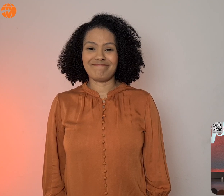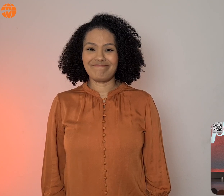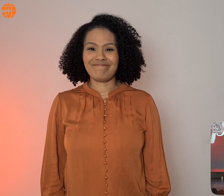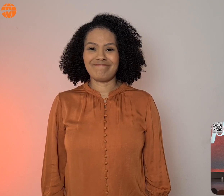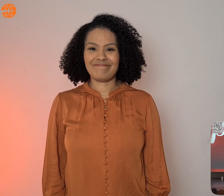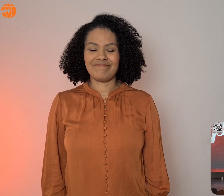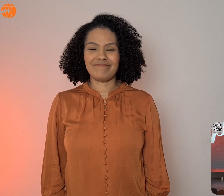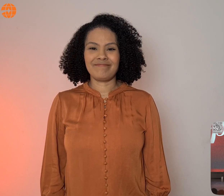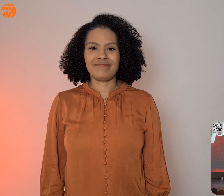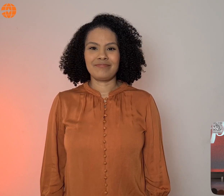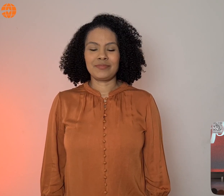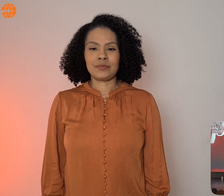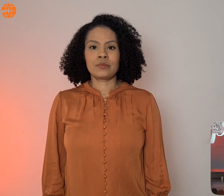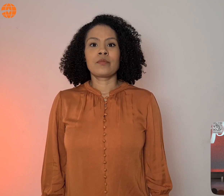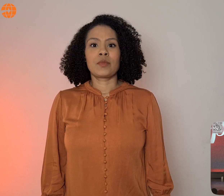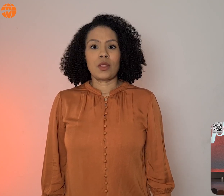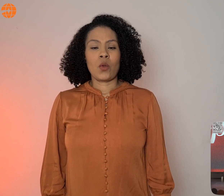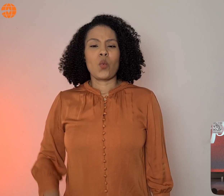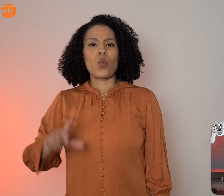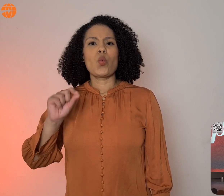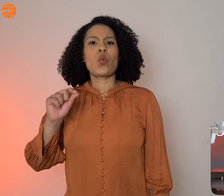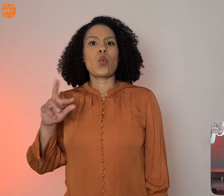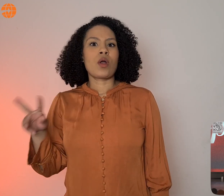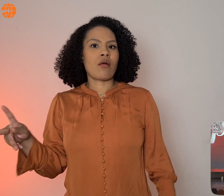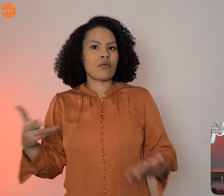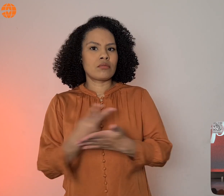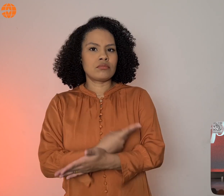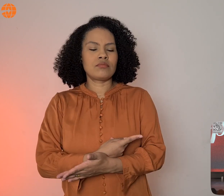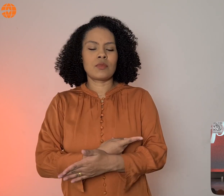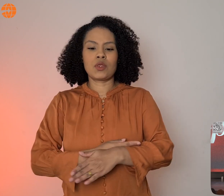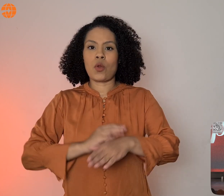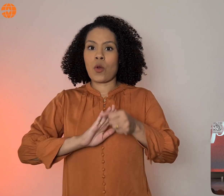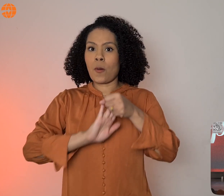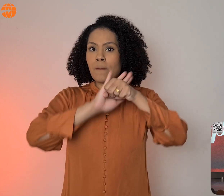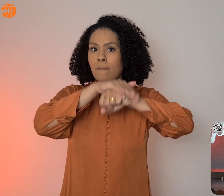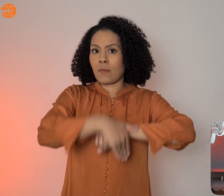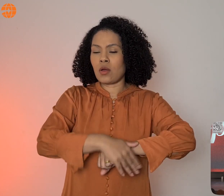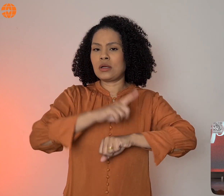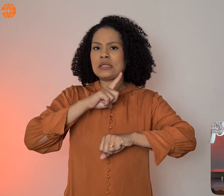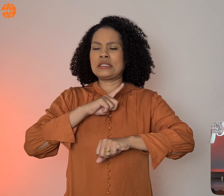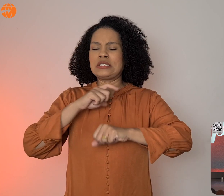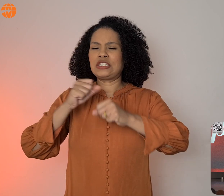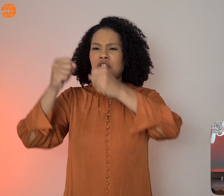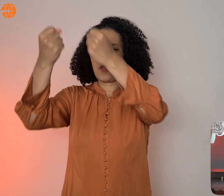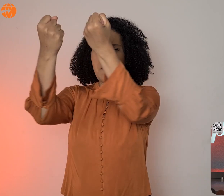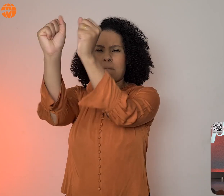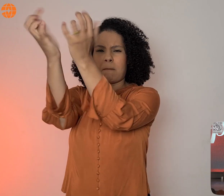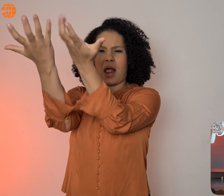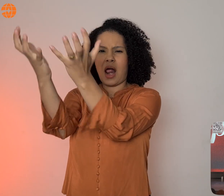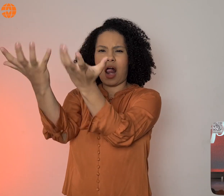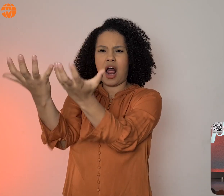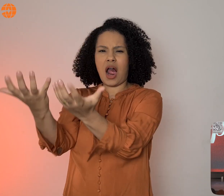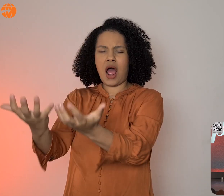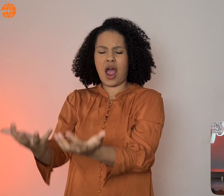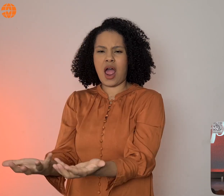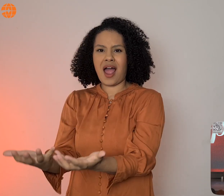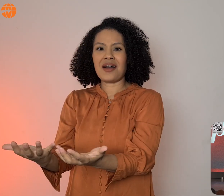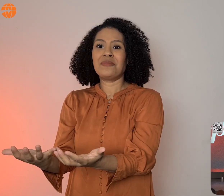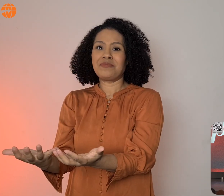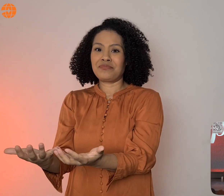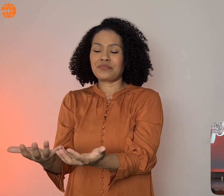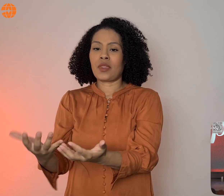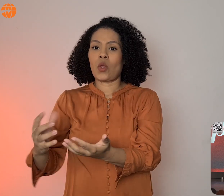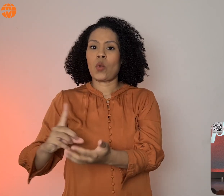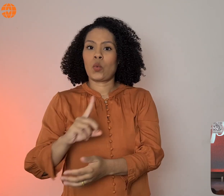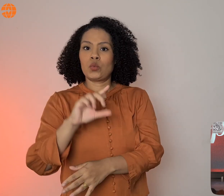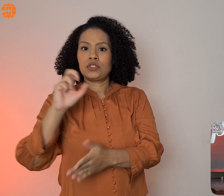day by a cloud that shadowed them from the sun. Ele liderava eles durante a noite com um pilar de fogo e durante o dia com uma